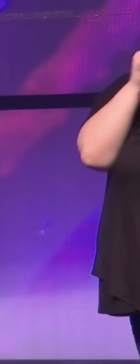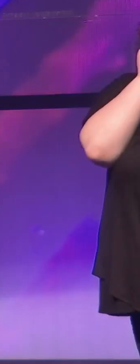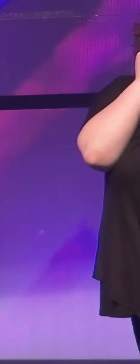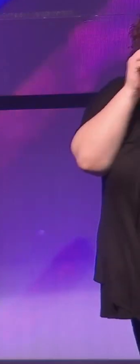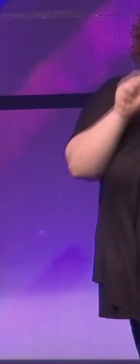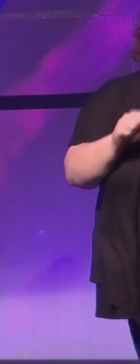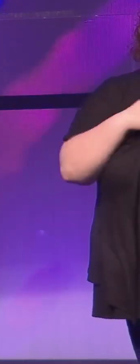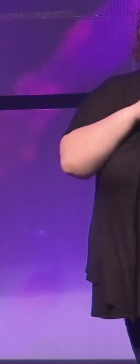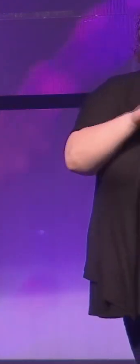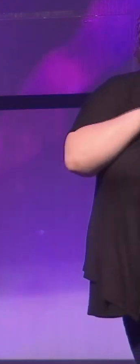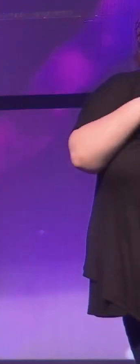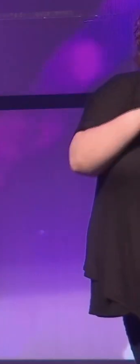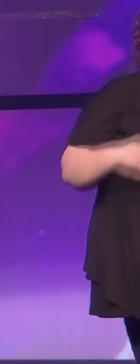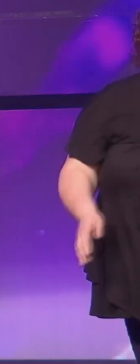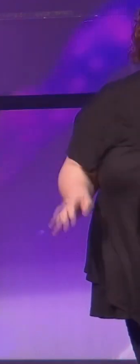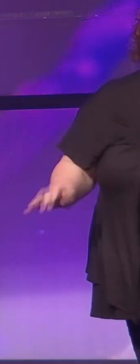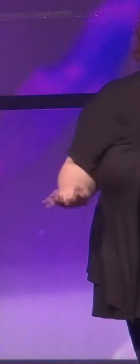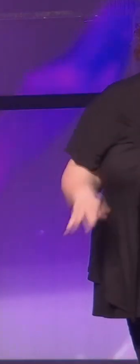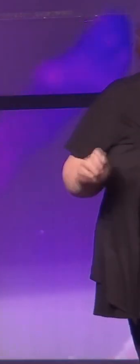start with a song.